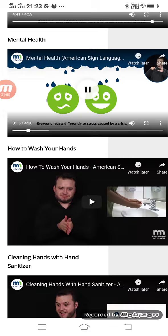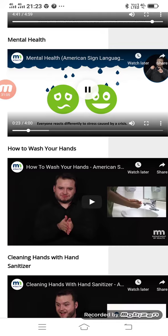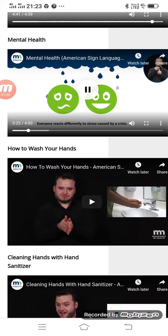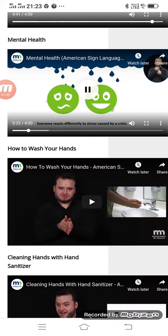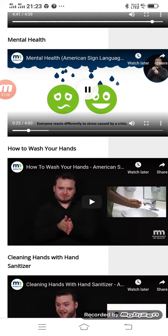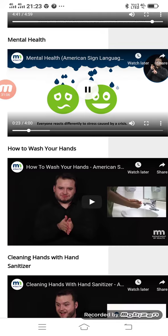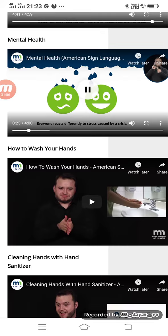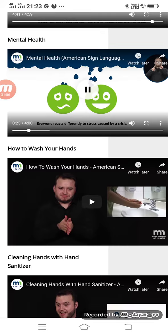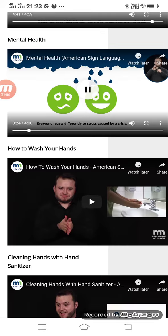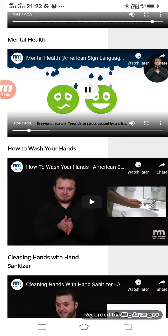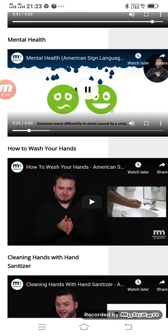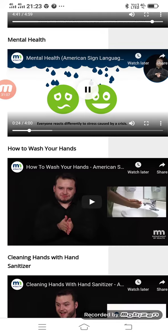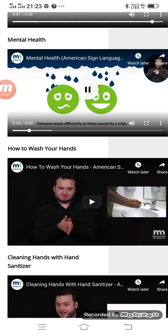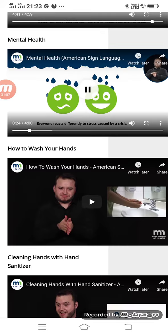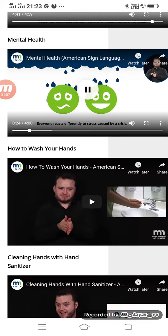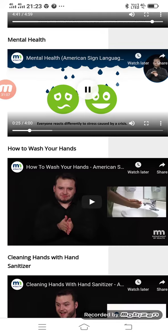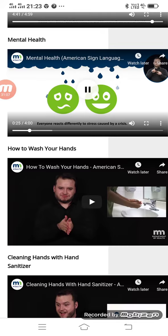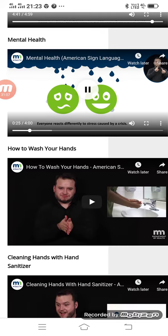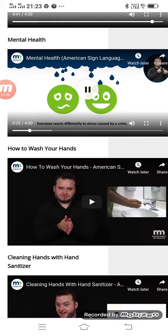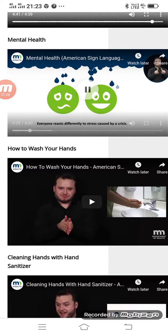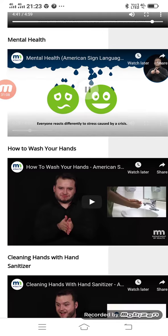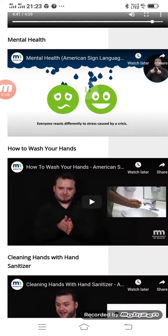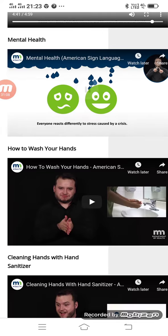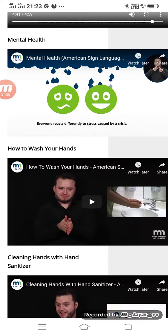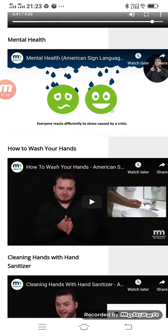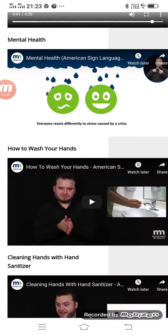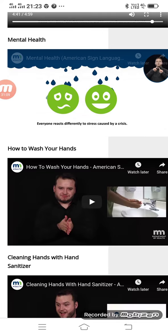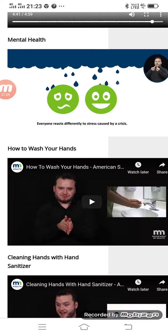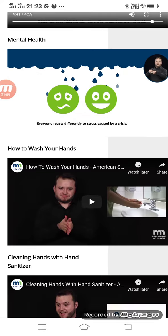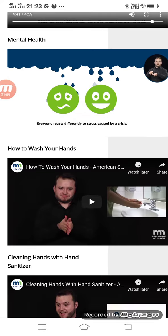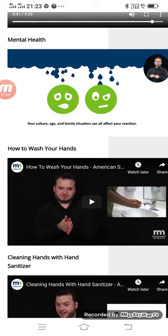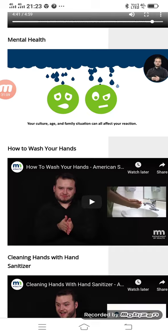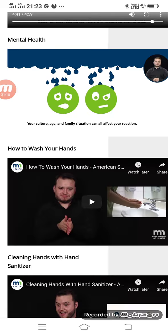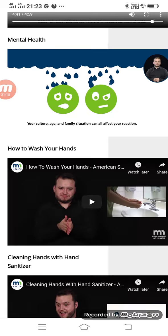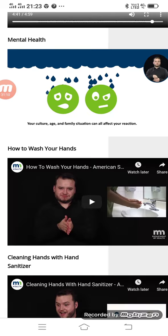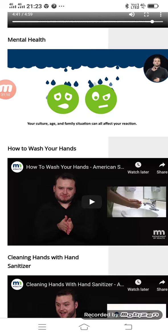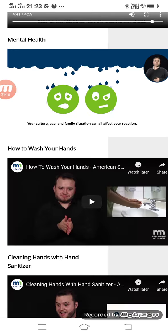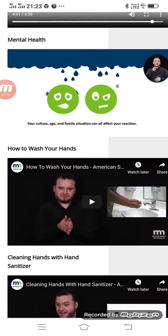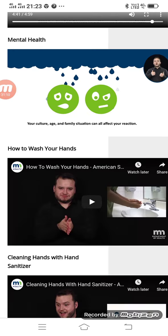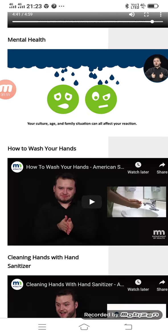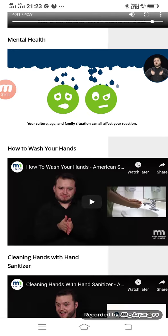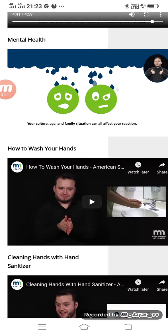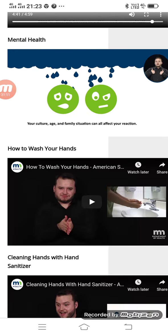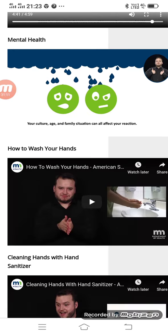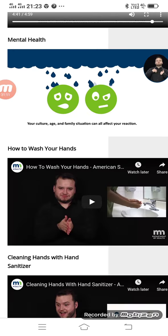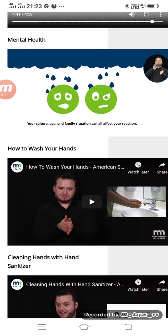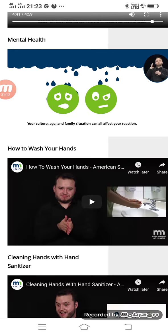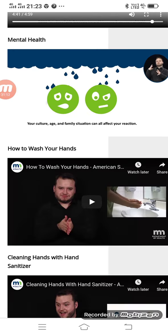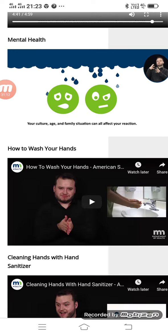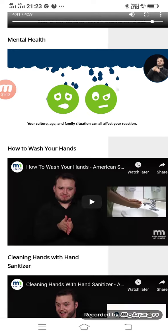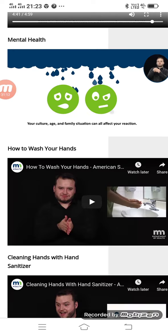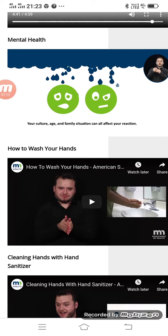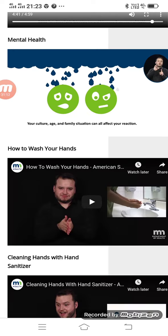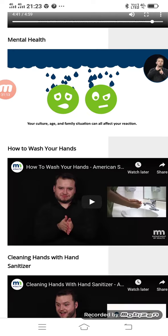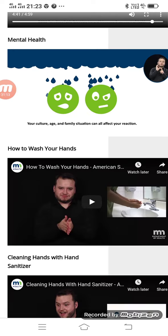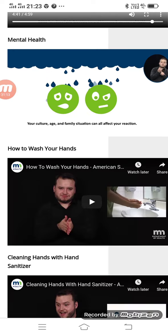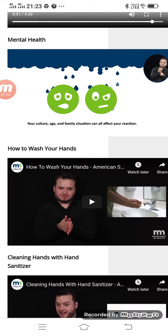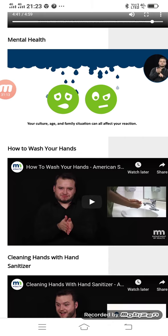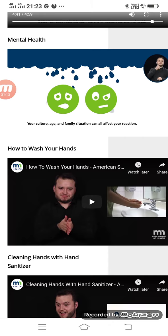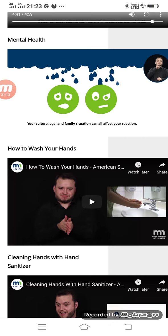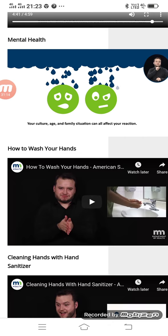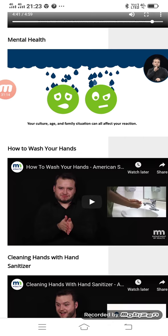reacts differently to stress caused by a crisis. Your culture, age, and family situation can